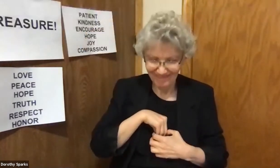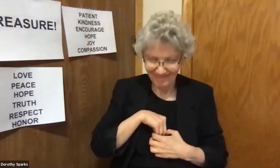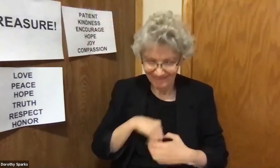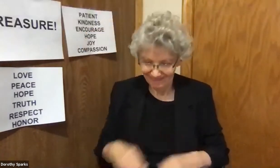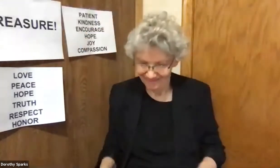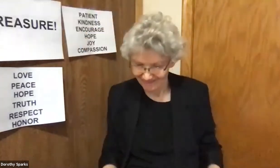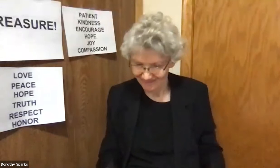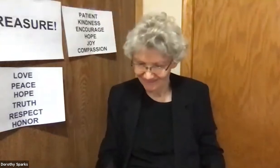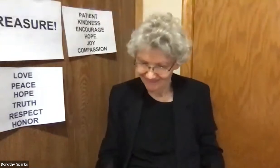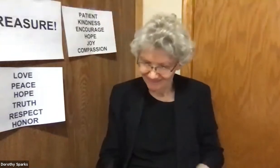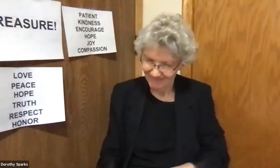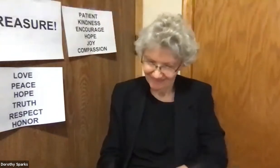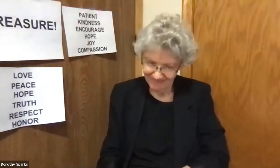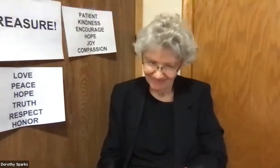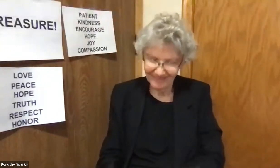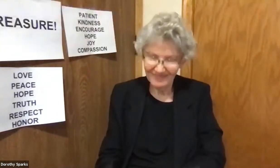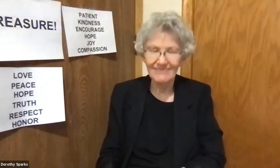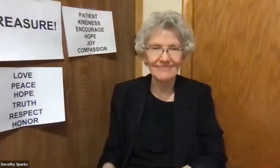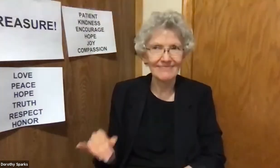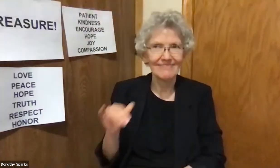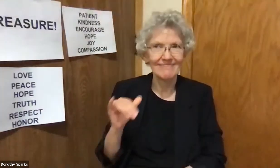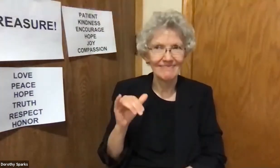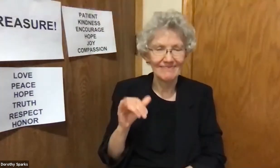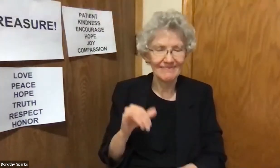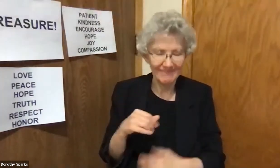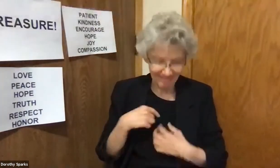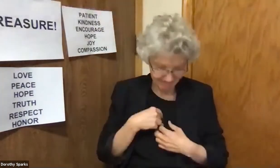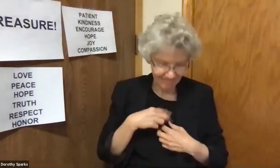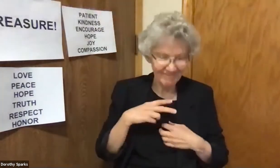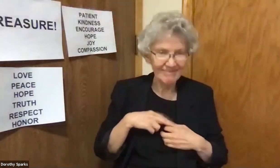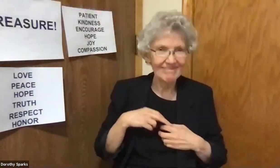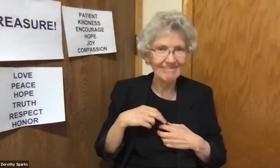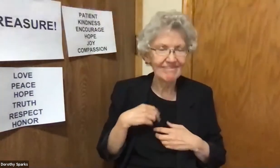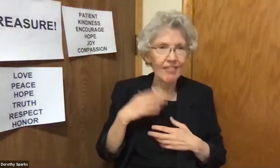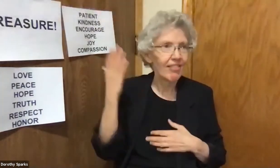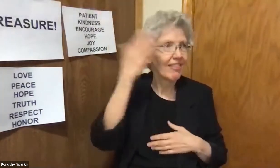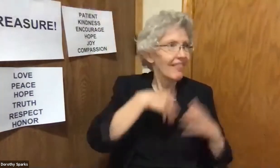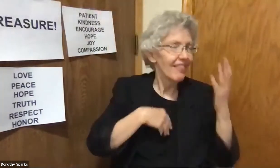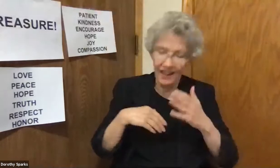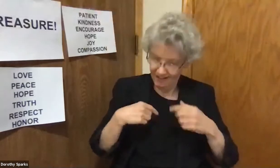through God. And God has put this within us.